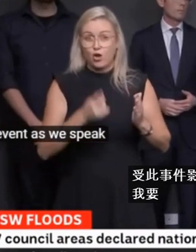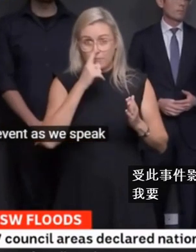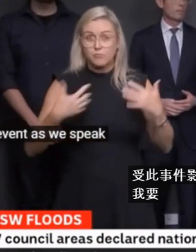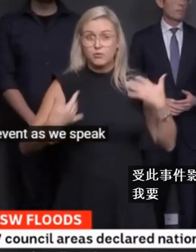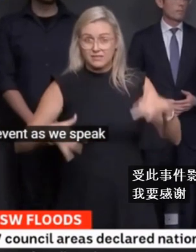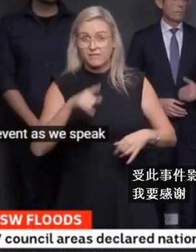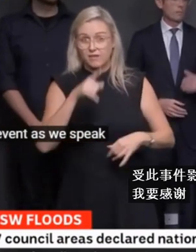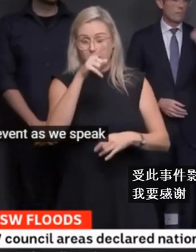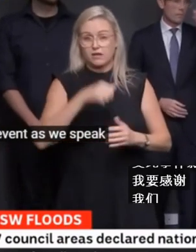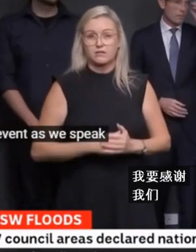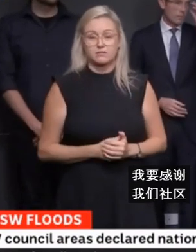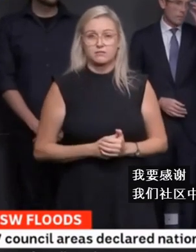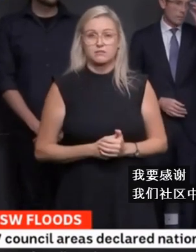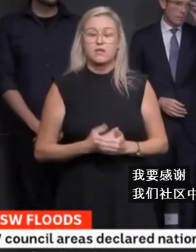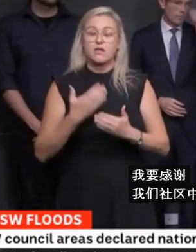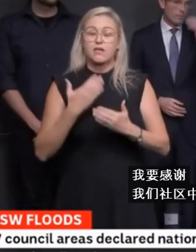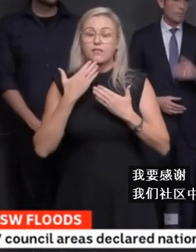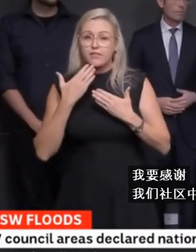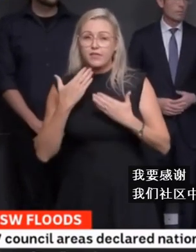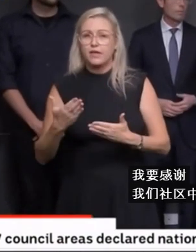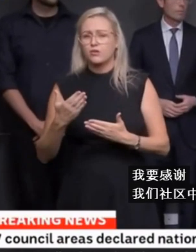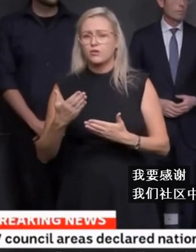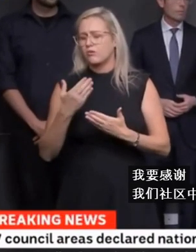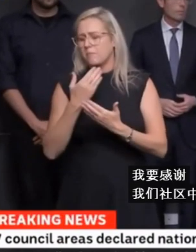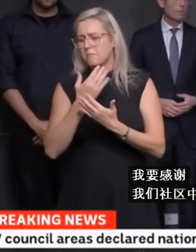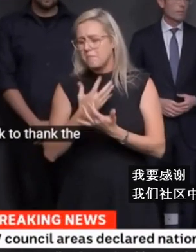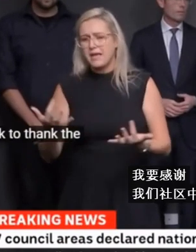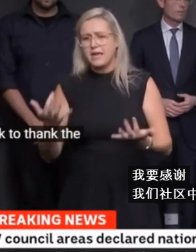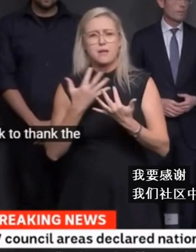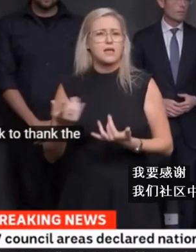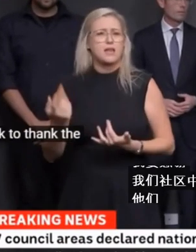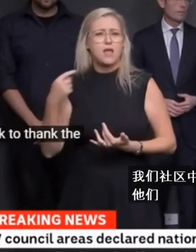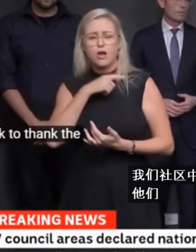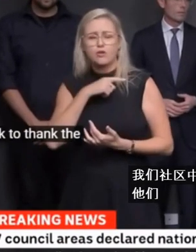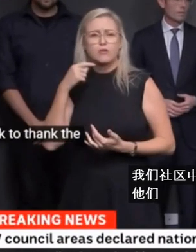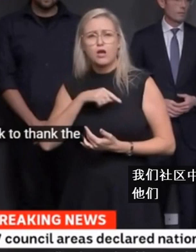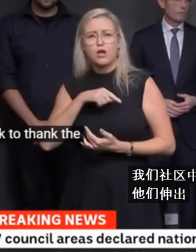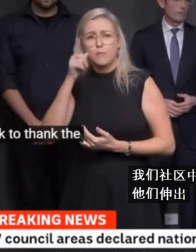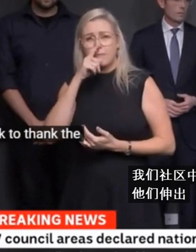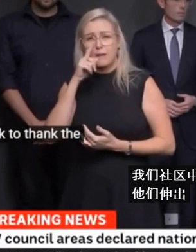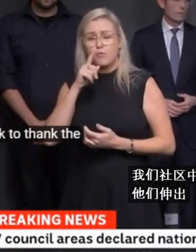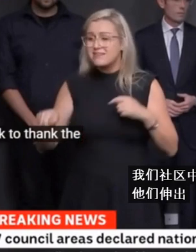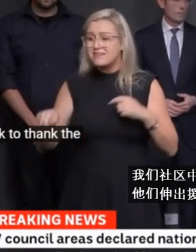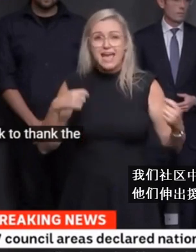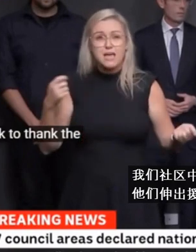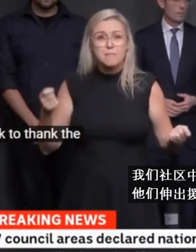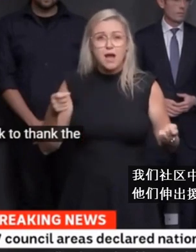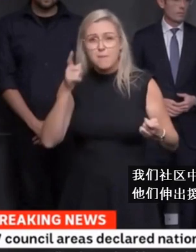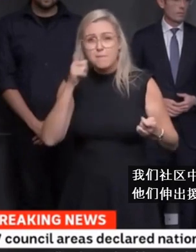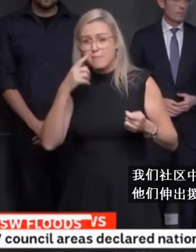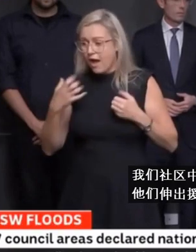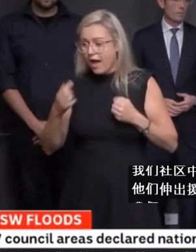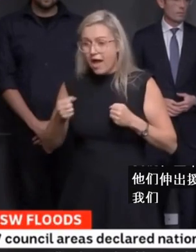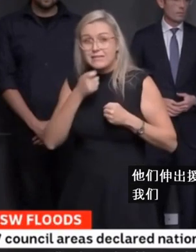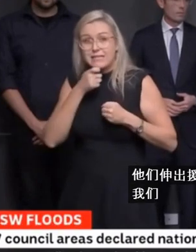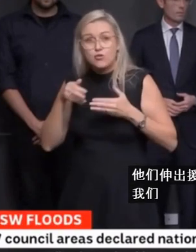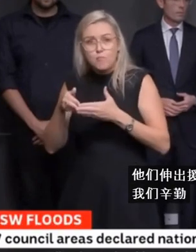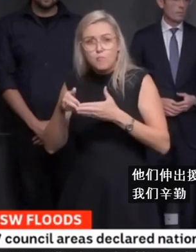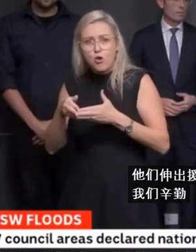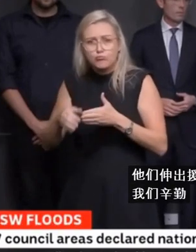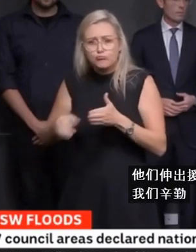the hundreds and hundreds of people in our communities who have pitched in to help out, to help